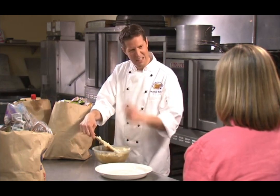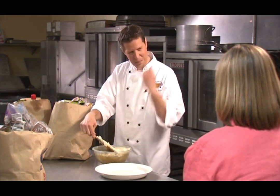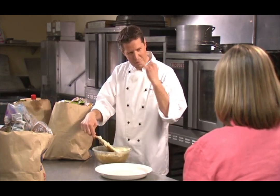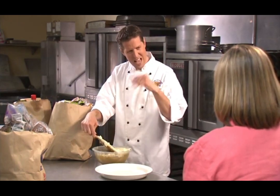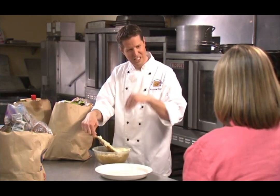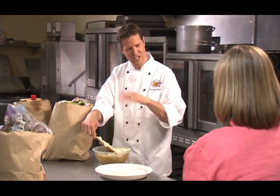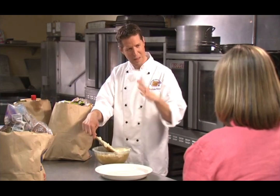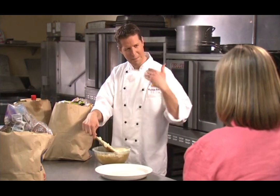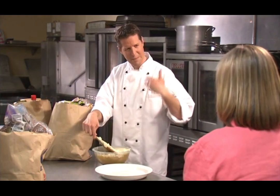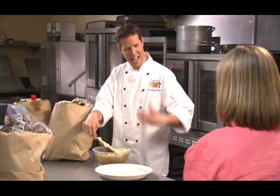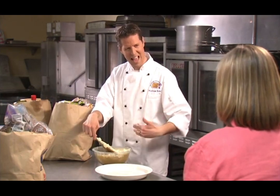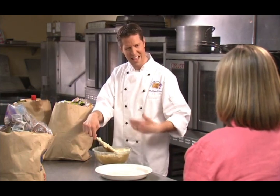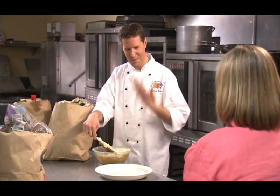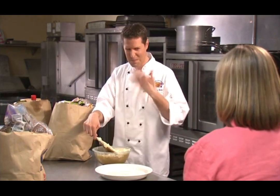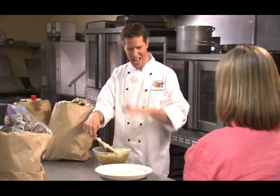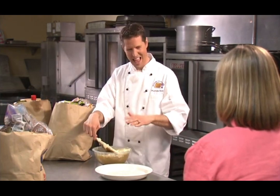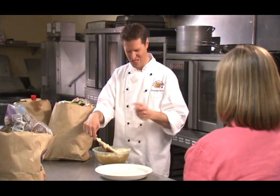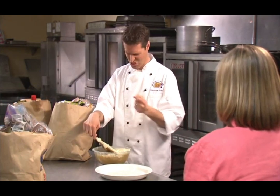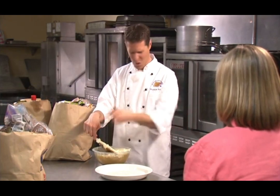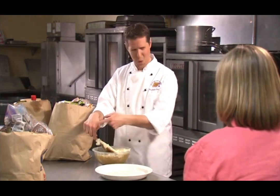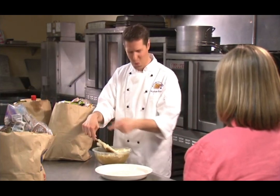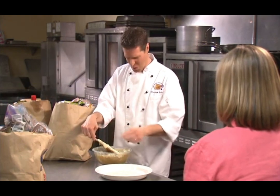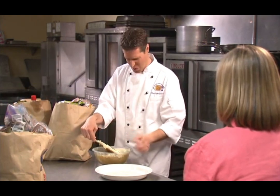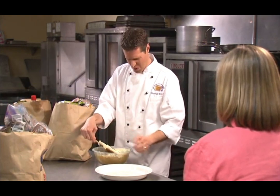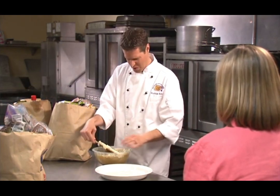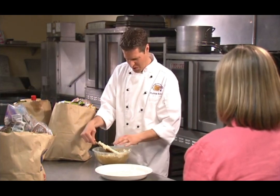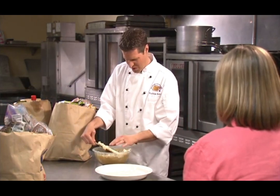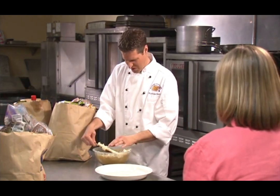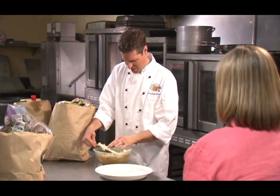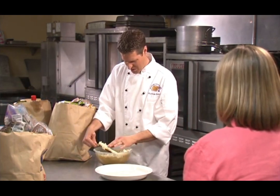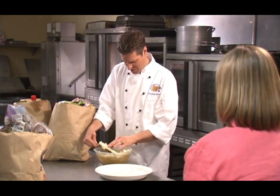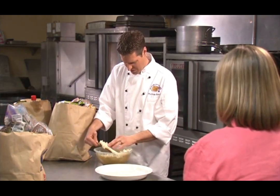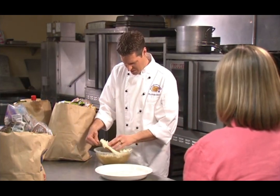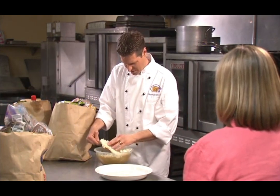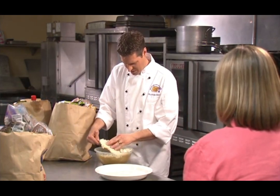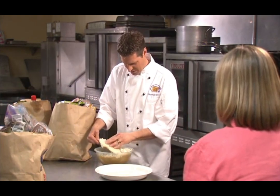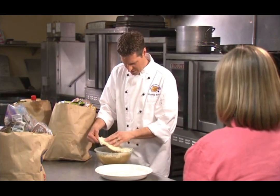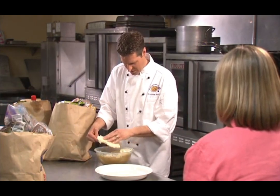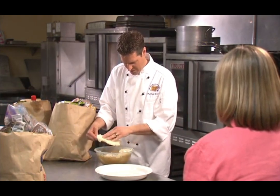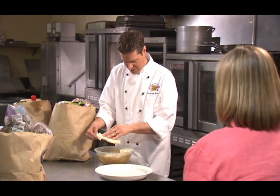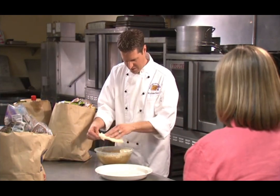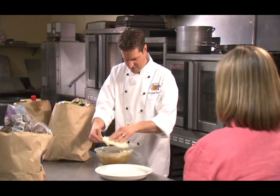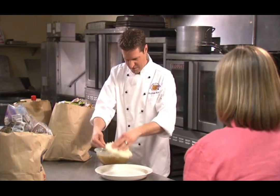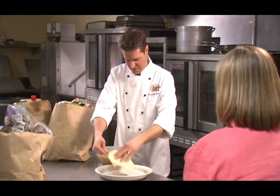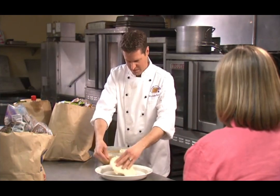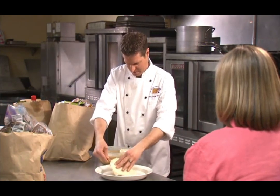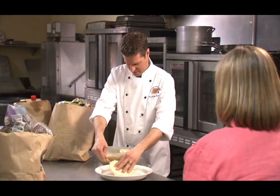That's thick. Imagine that in your body. That's bad and should be thrown away.